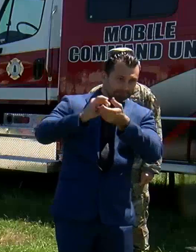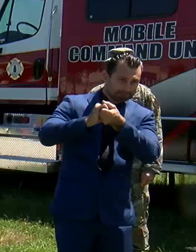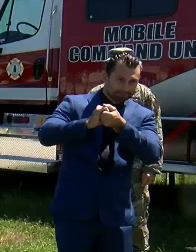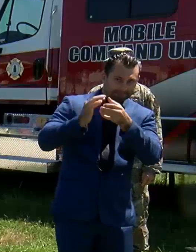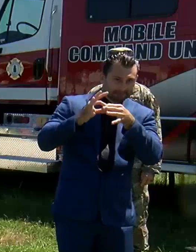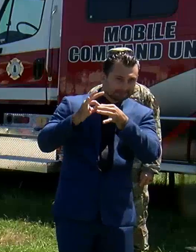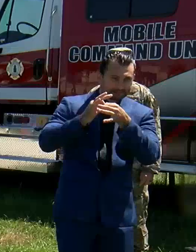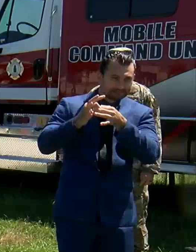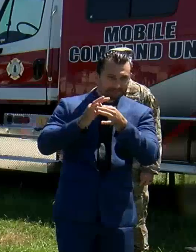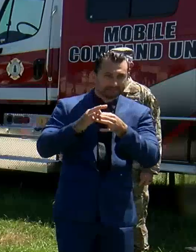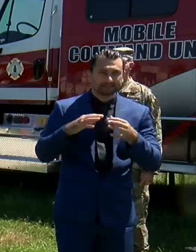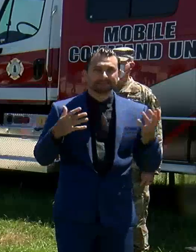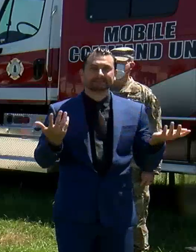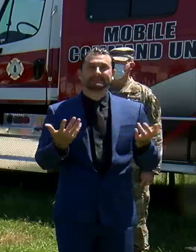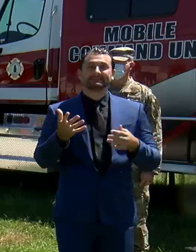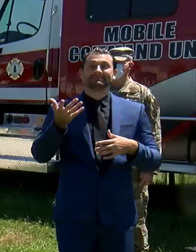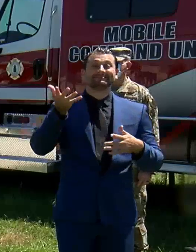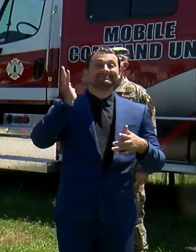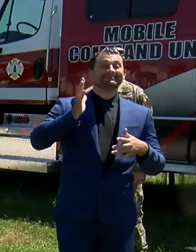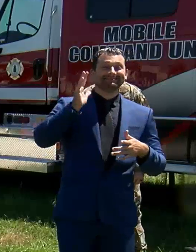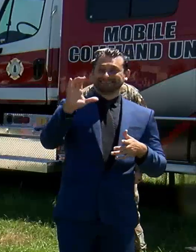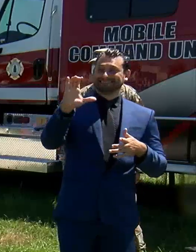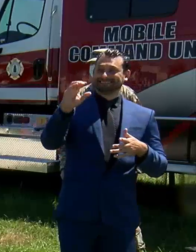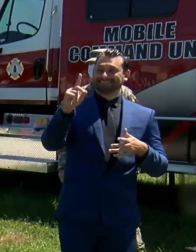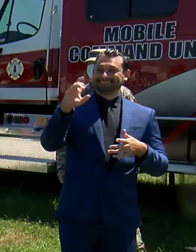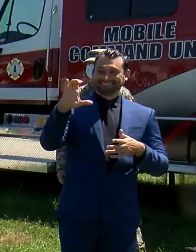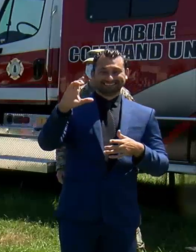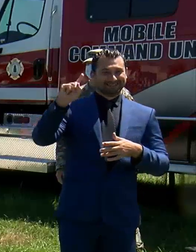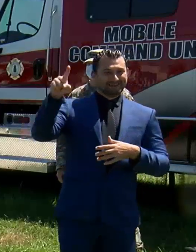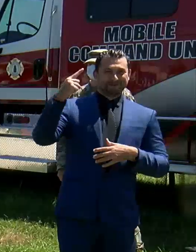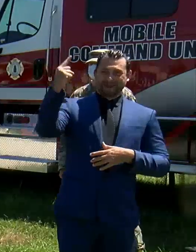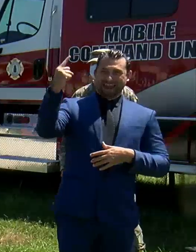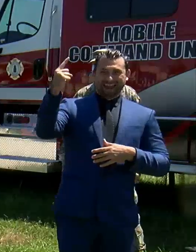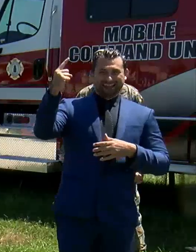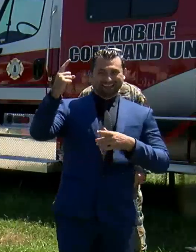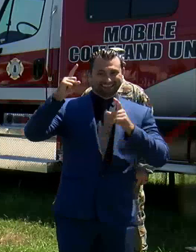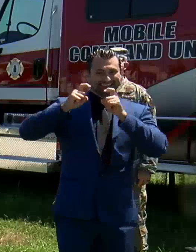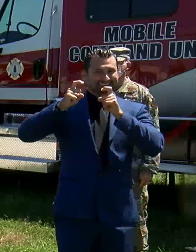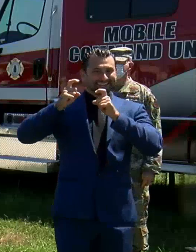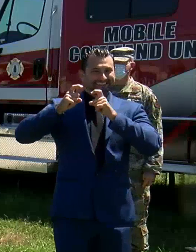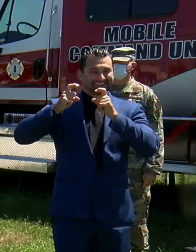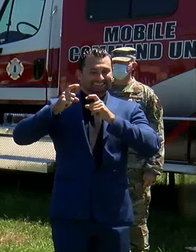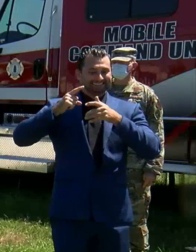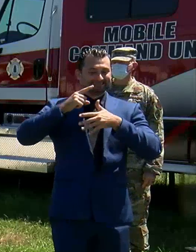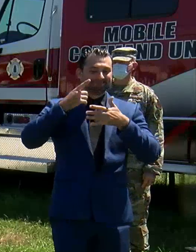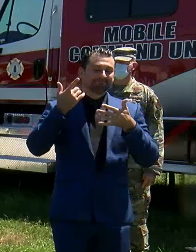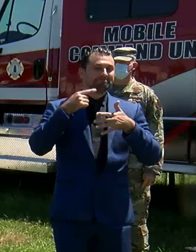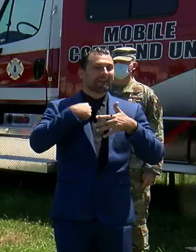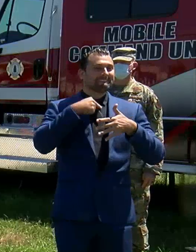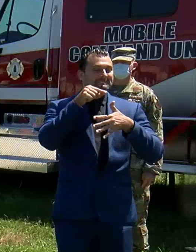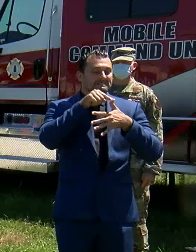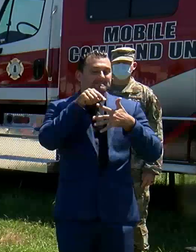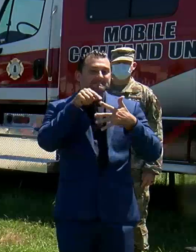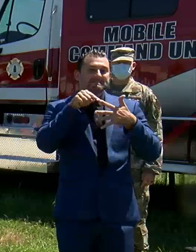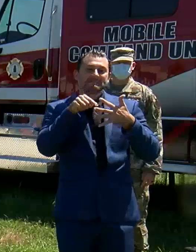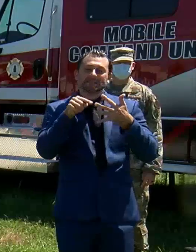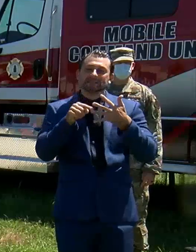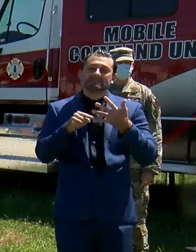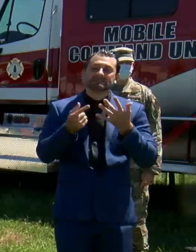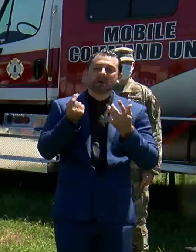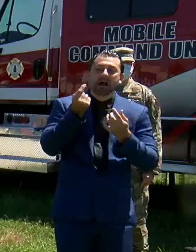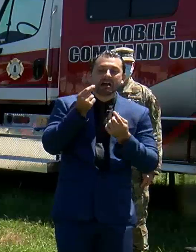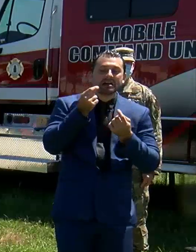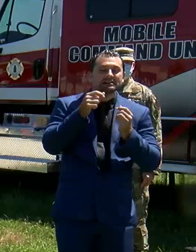them. And really the criteria was you had to have certain symptoms, you had to be a certain age, and you had to have some connection with travel